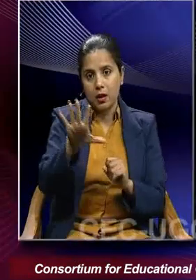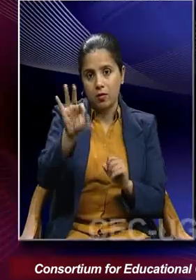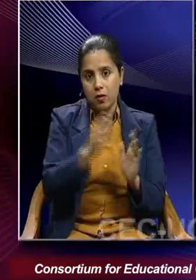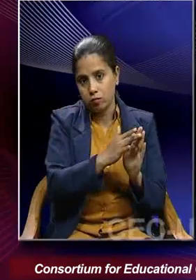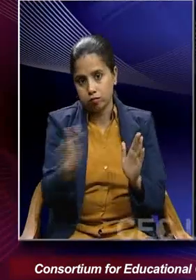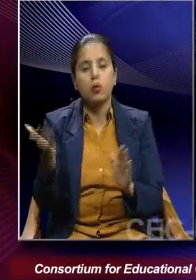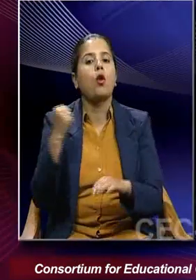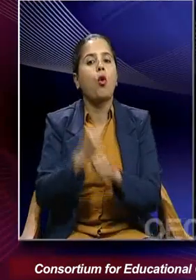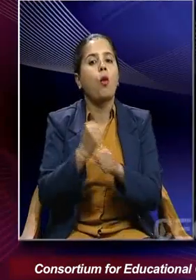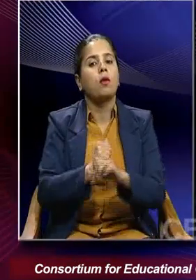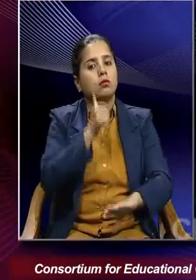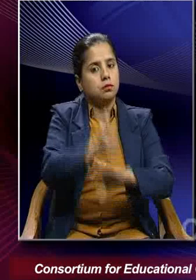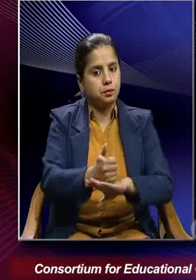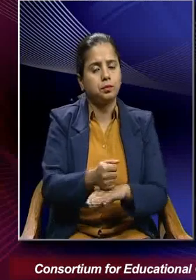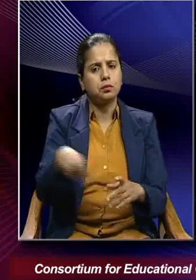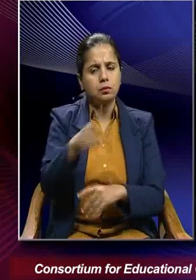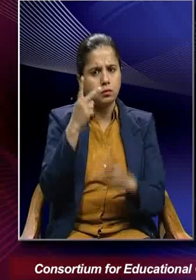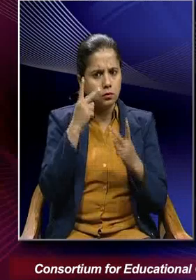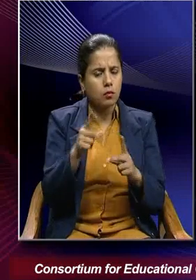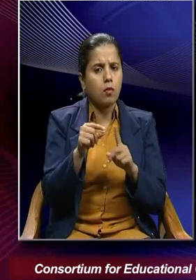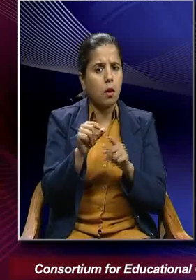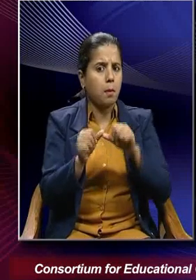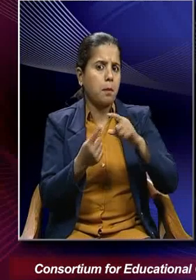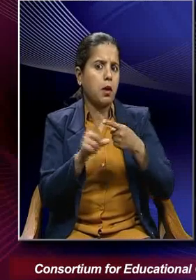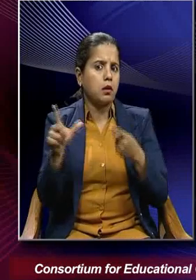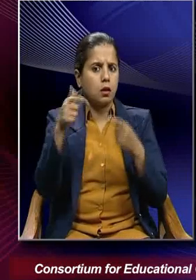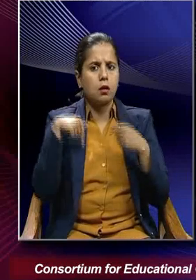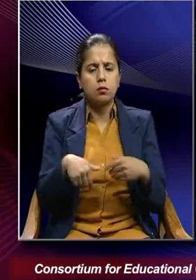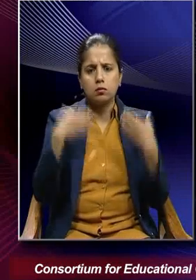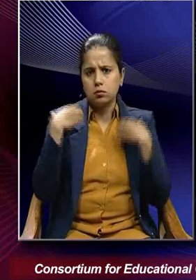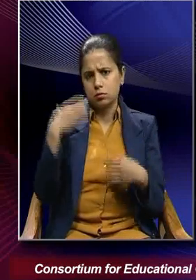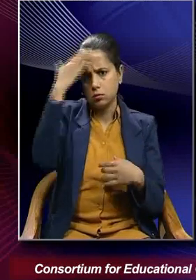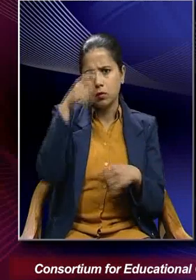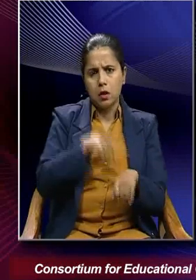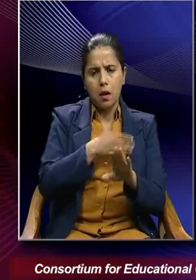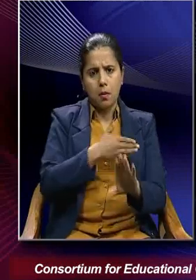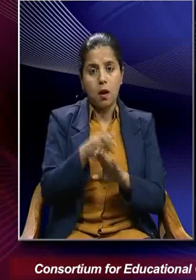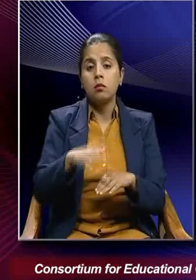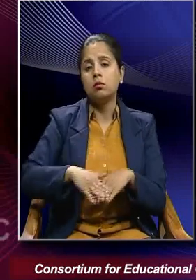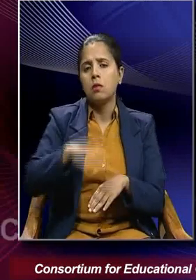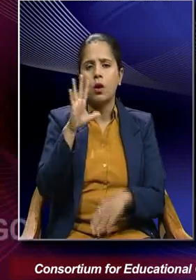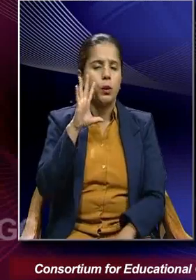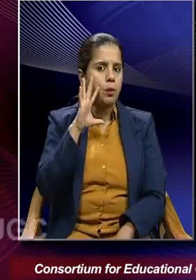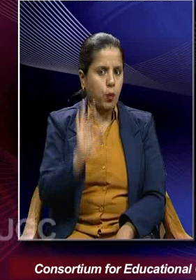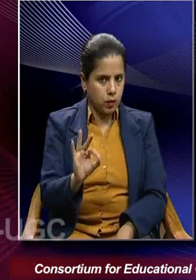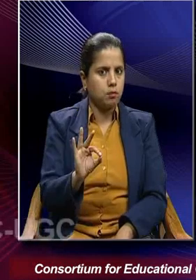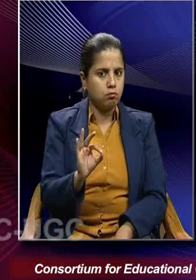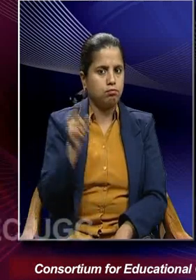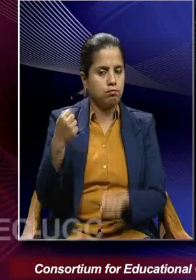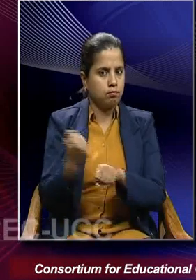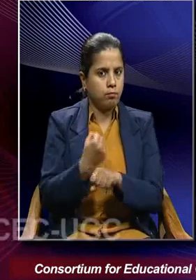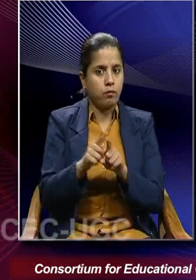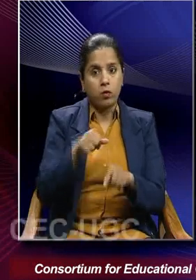So the contribution of Patel during this particular period was far more important, in that sense that when